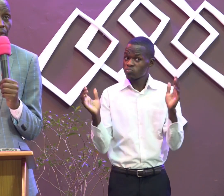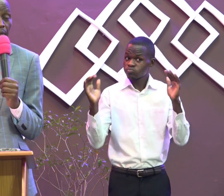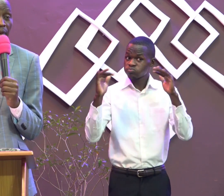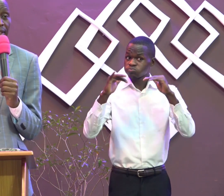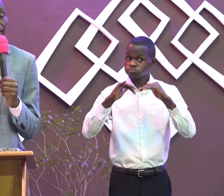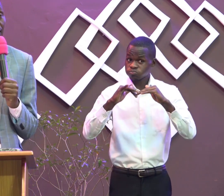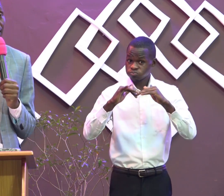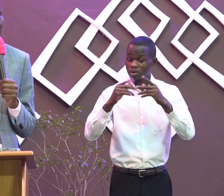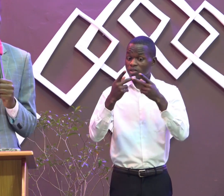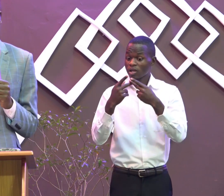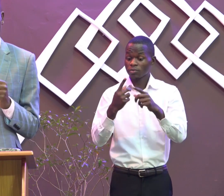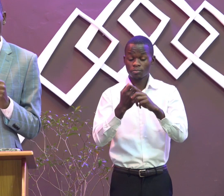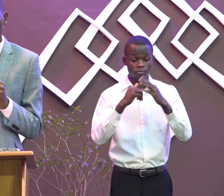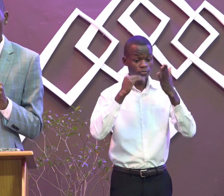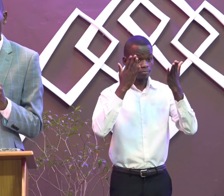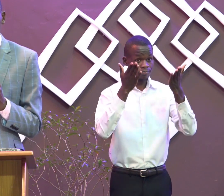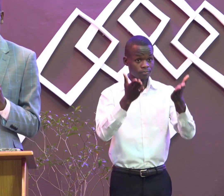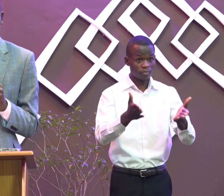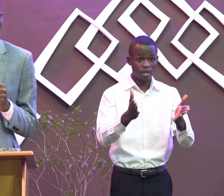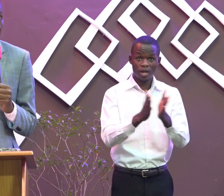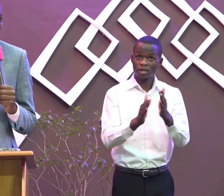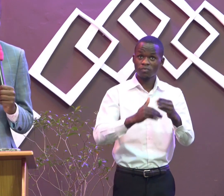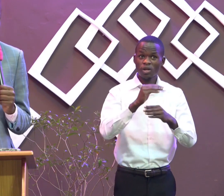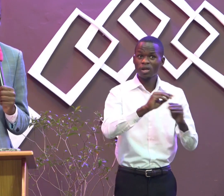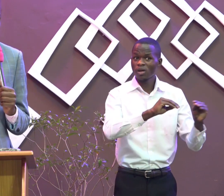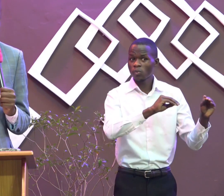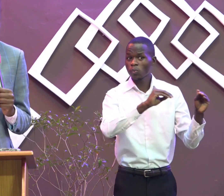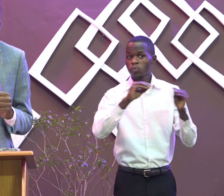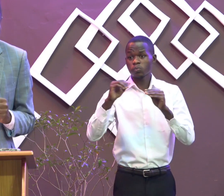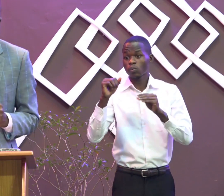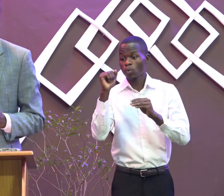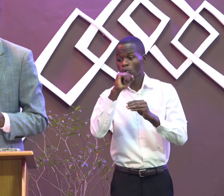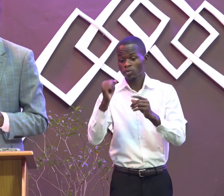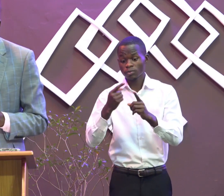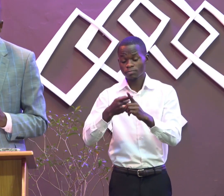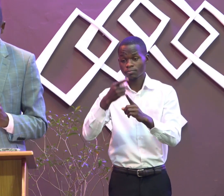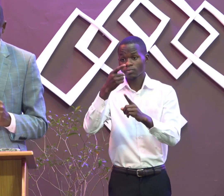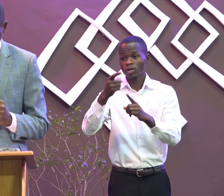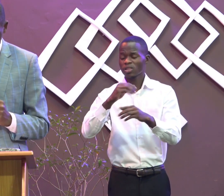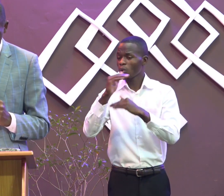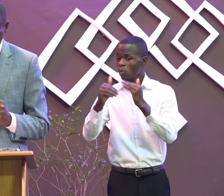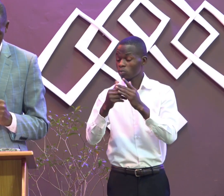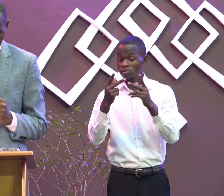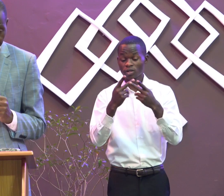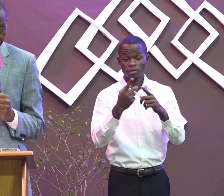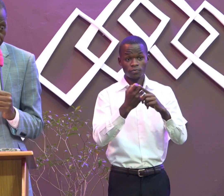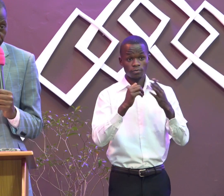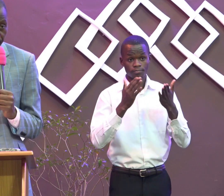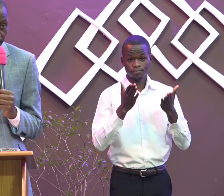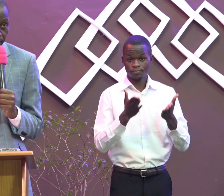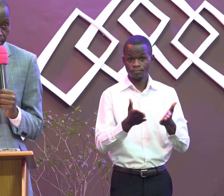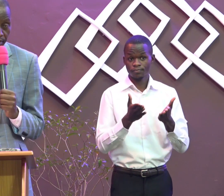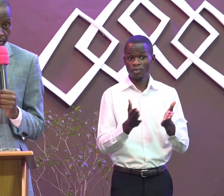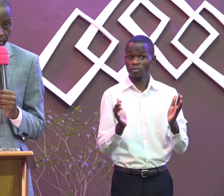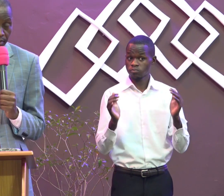wano ezemulaba zyagenda Cold Kampala Lubiri wa nezatandikira wano yino. We used to do conferences, those